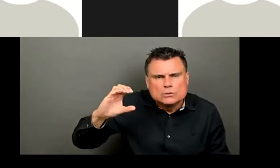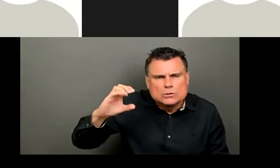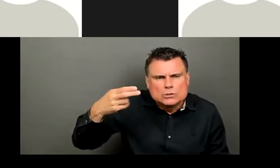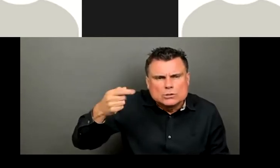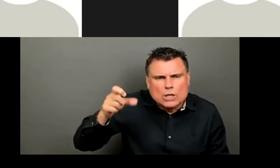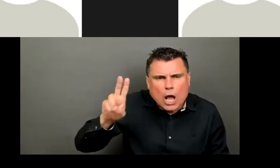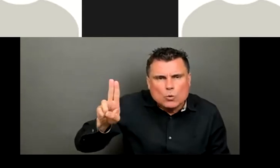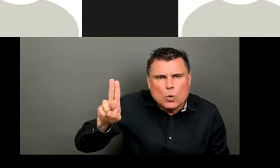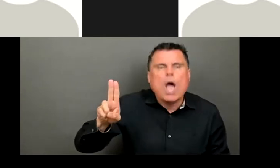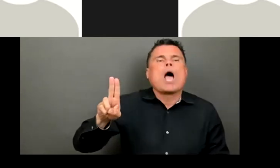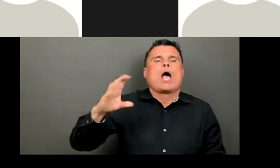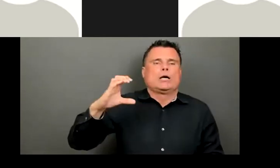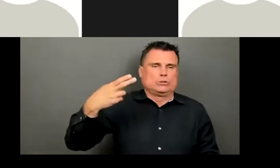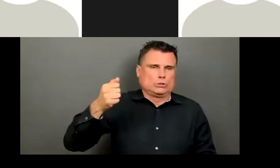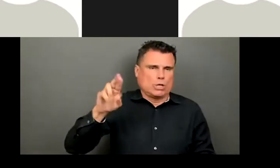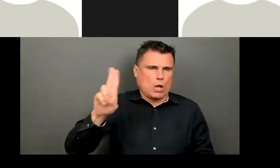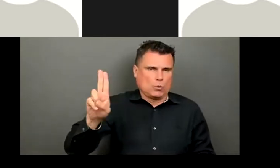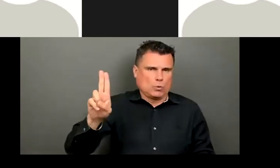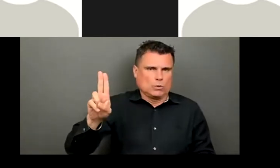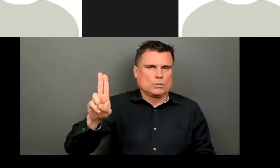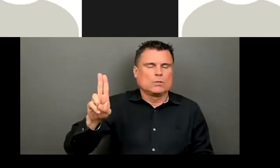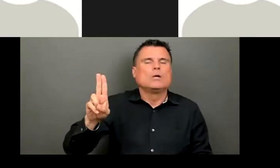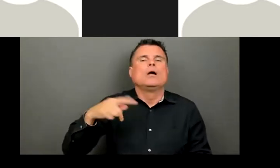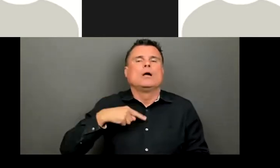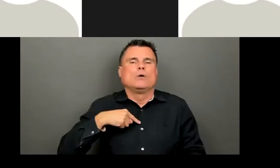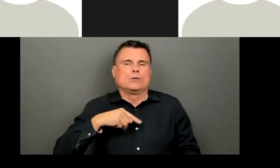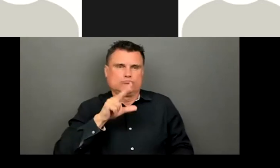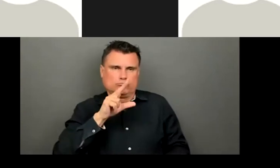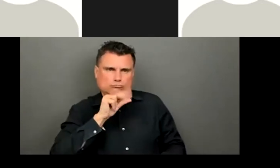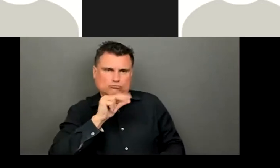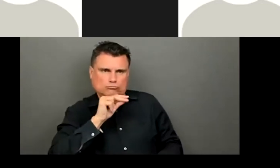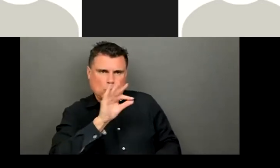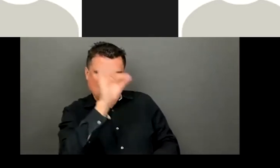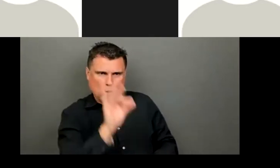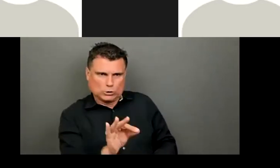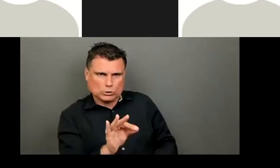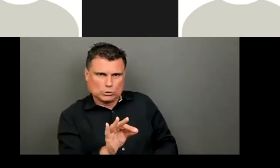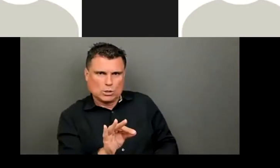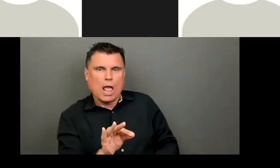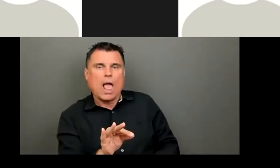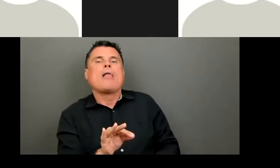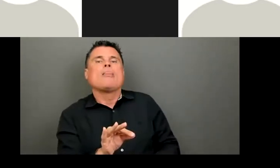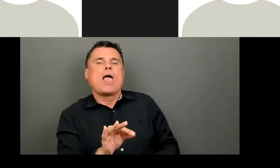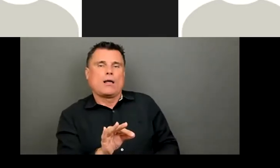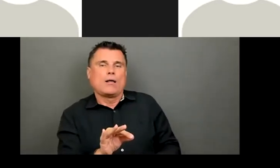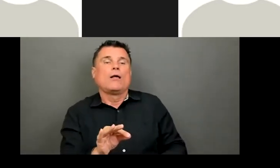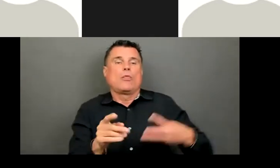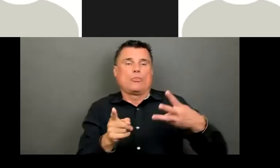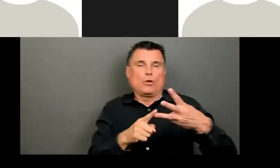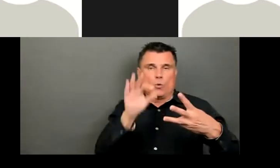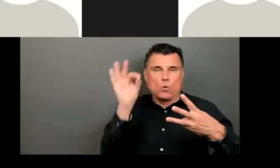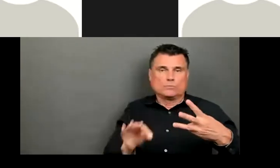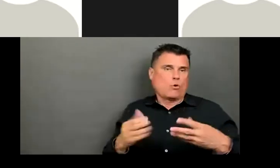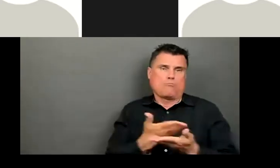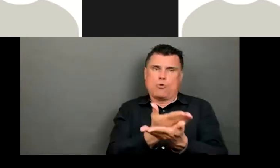answer. And then we have a third question, which is addressed to the entire panel member.